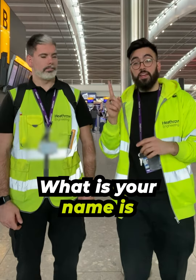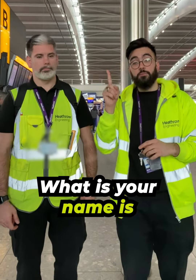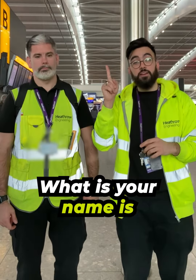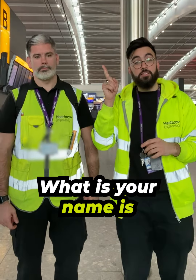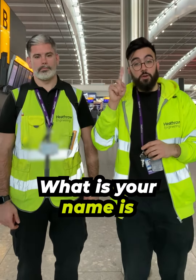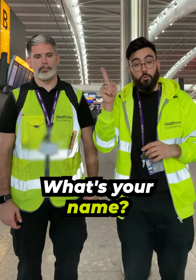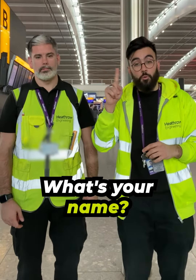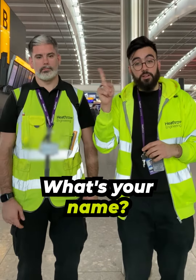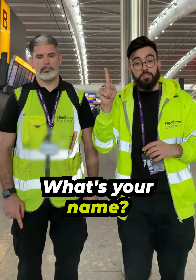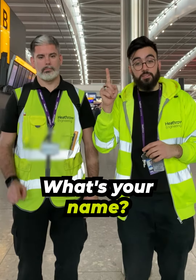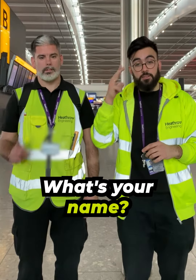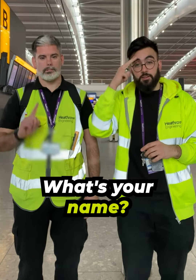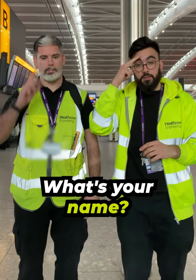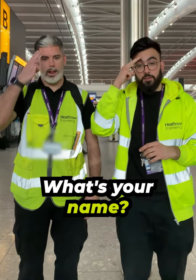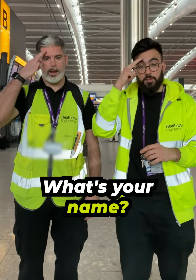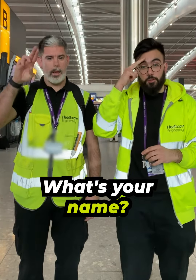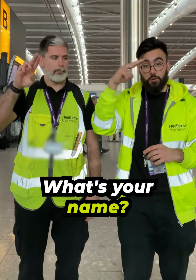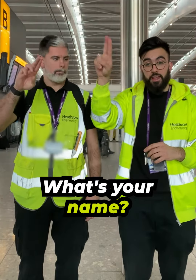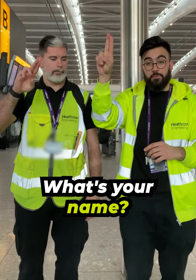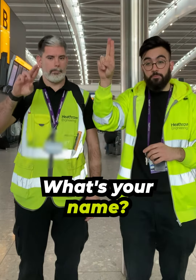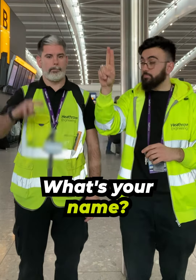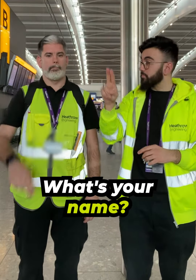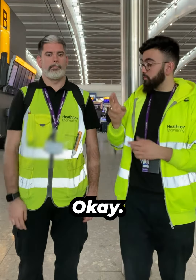is, what's your name? So.